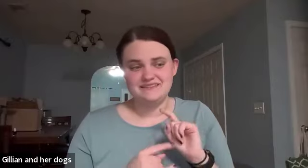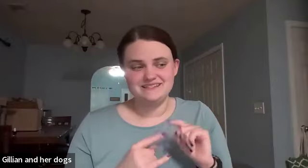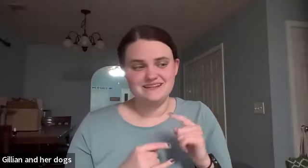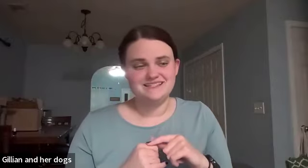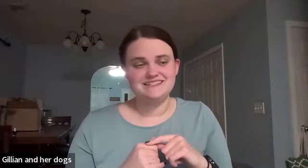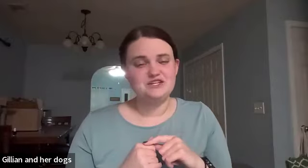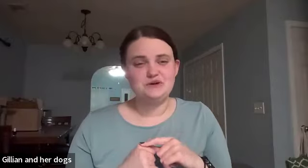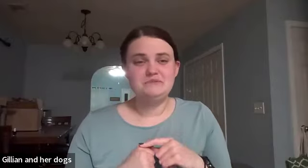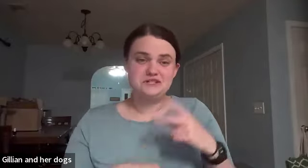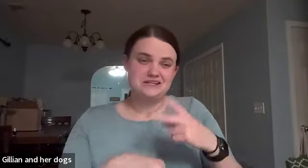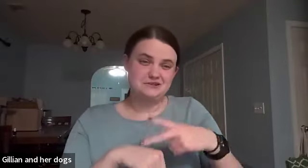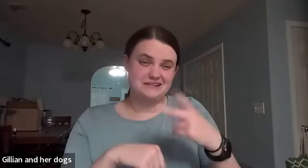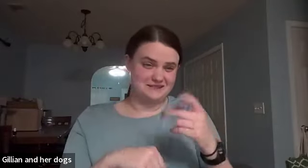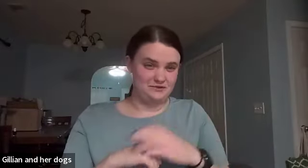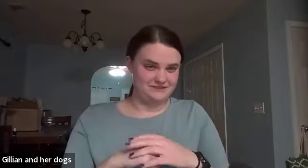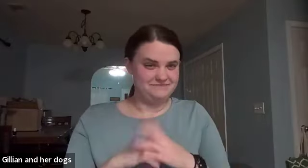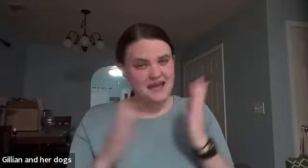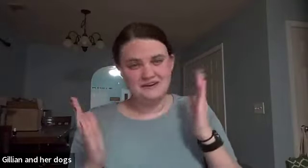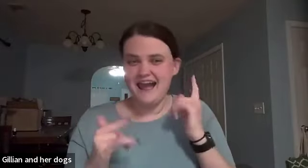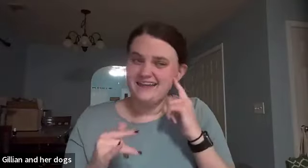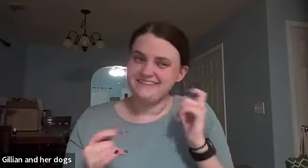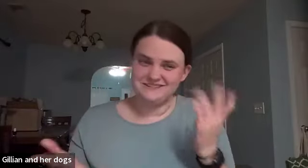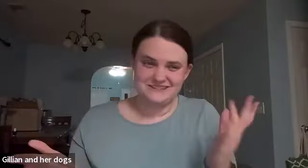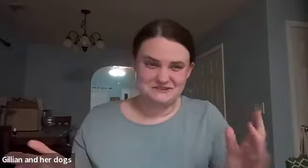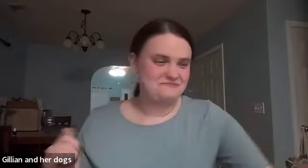doing these signs is that you pretty much are getting two signs in one. I don't know. I think that's always cool.